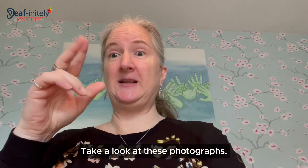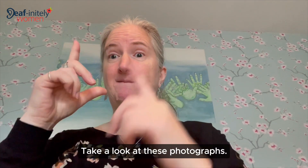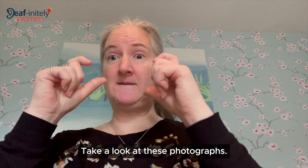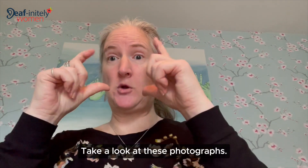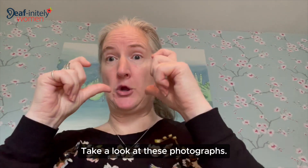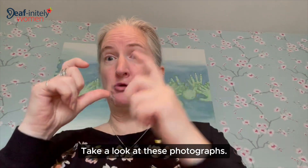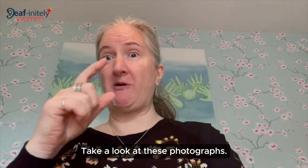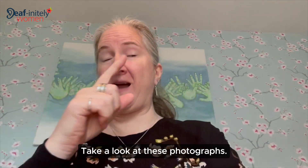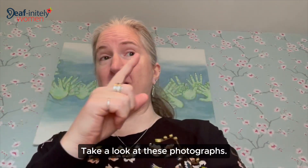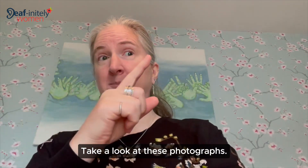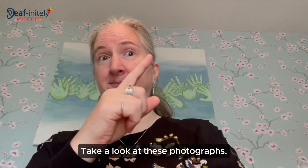Take a look at these photographs.